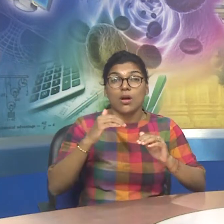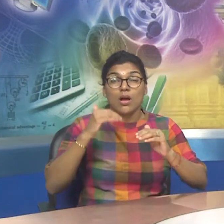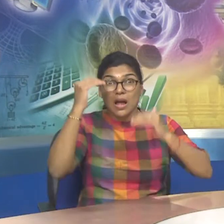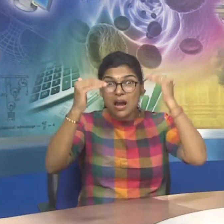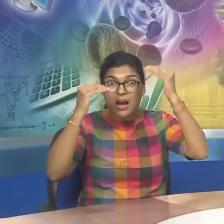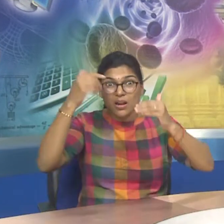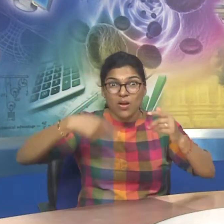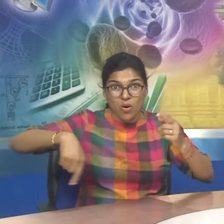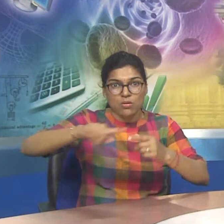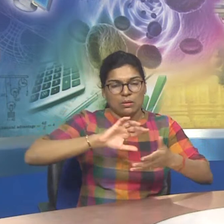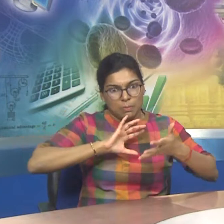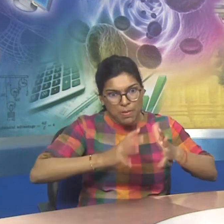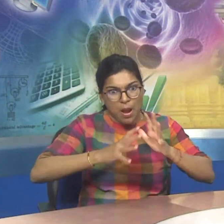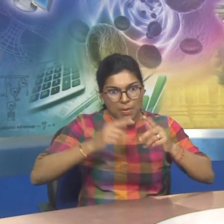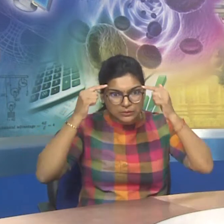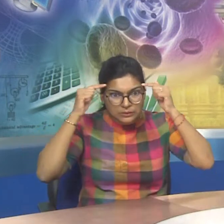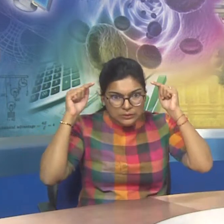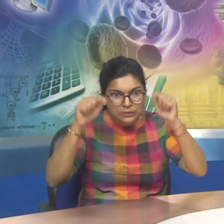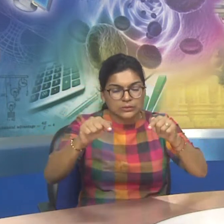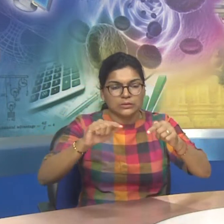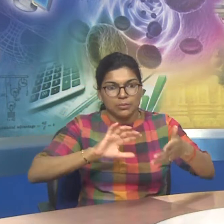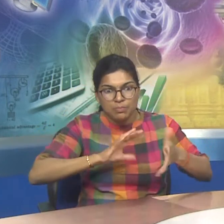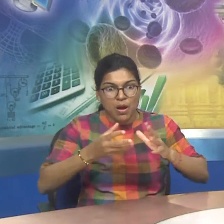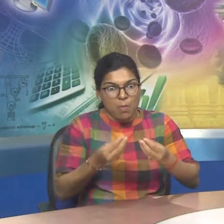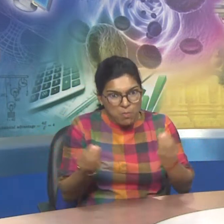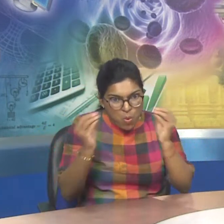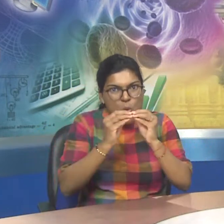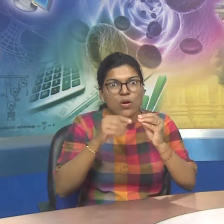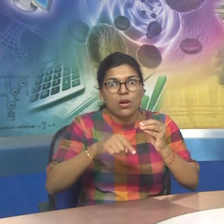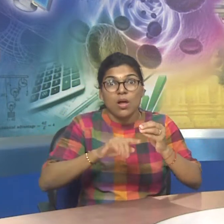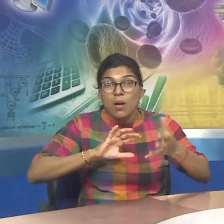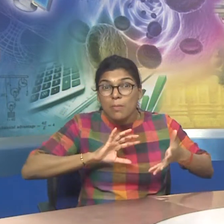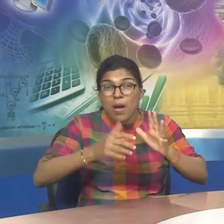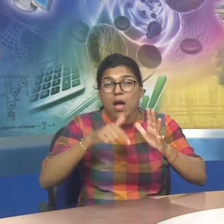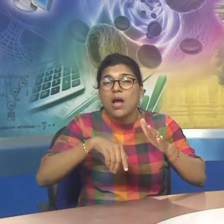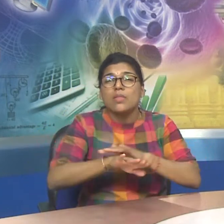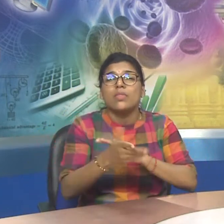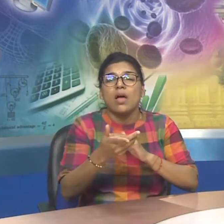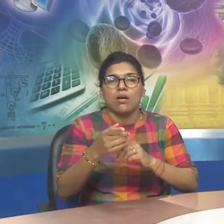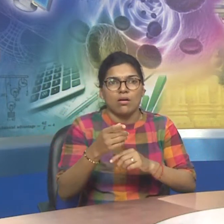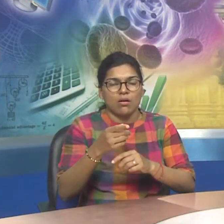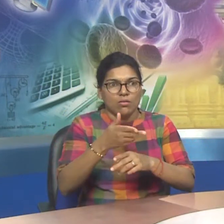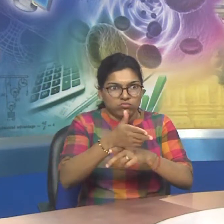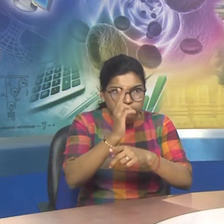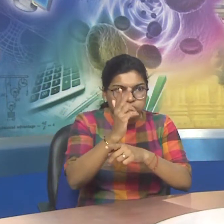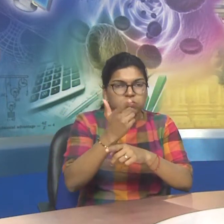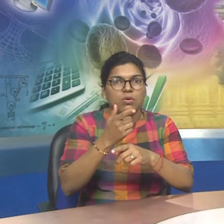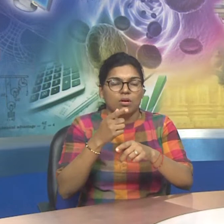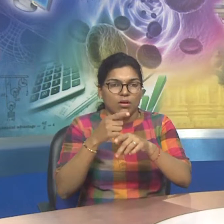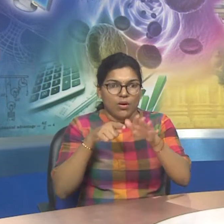Can you hear the cry of helplessness of the child who speaks